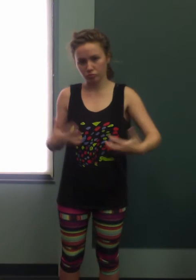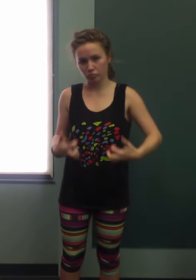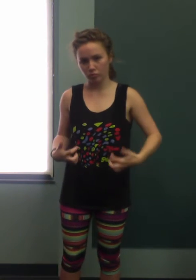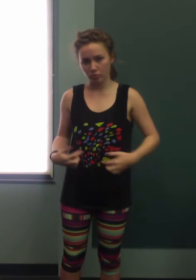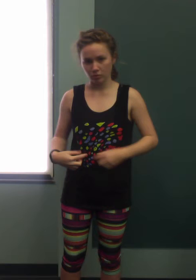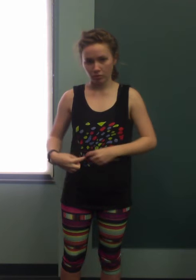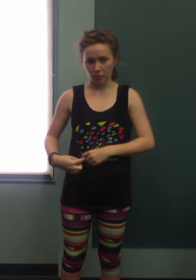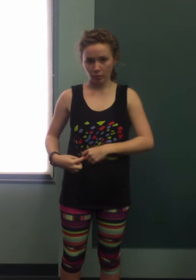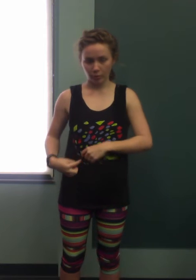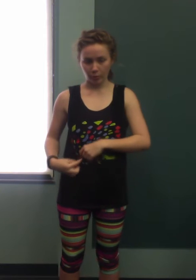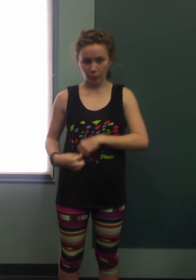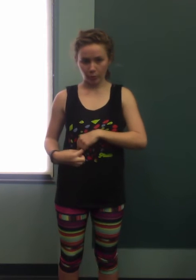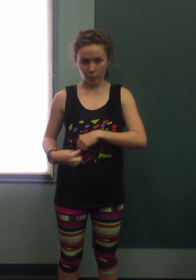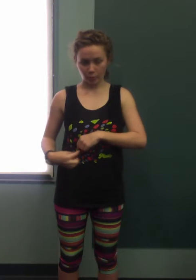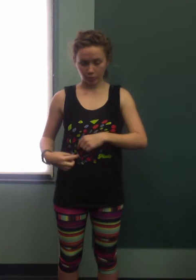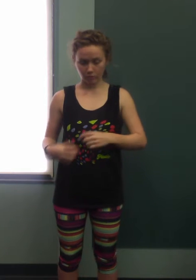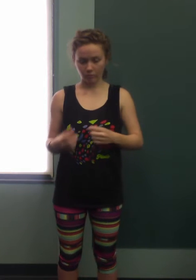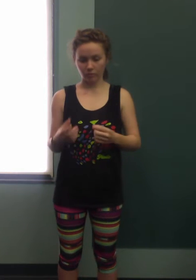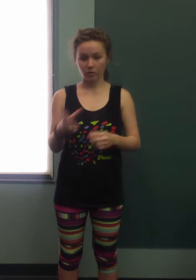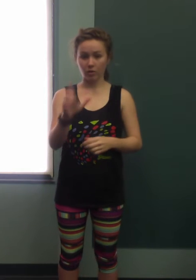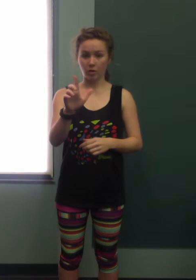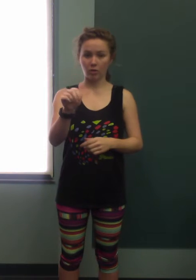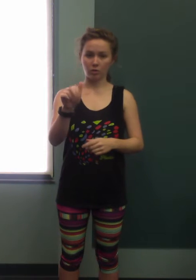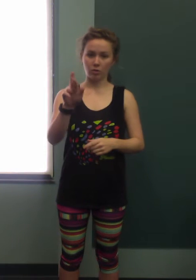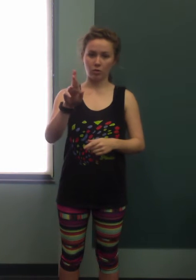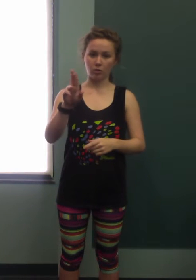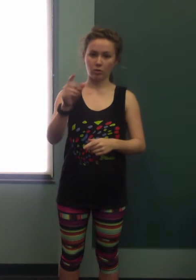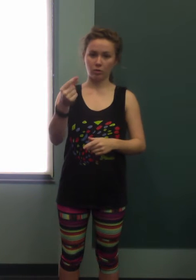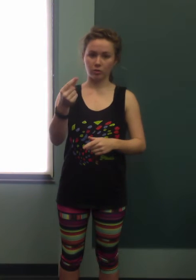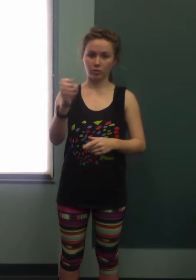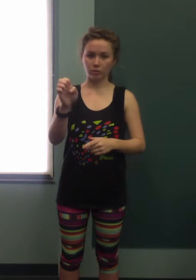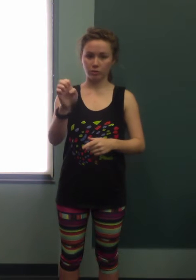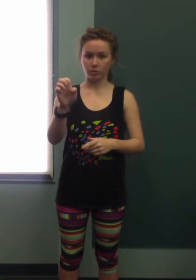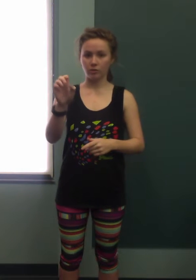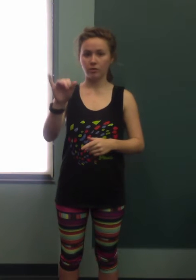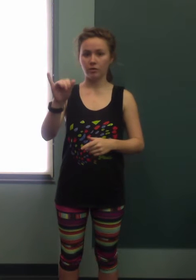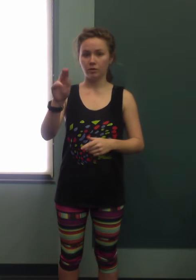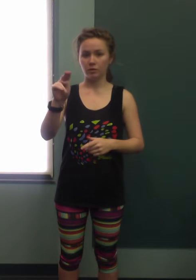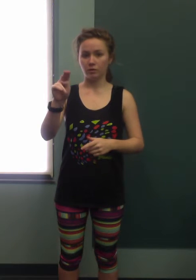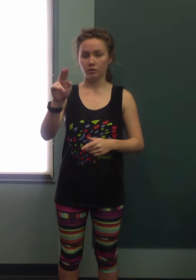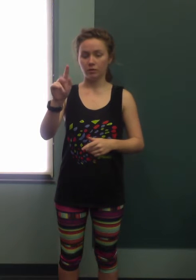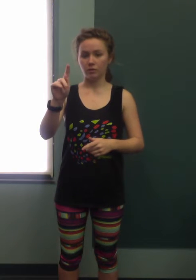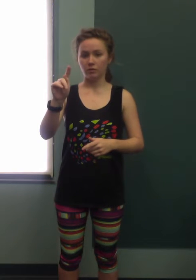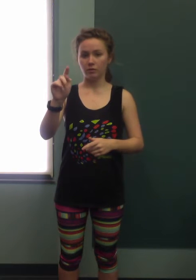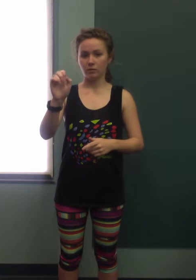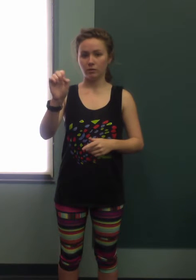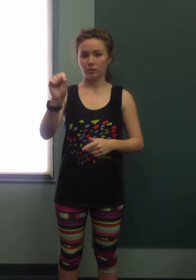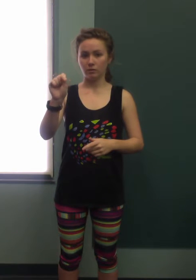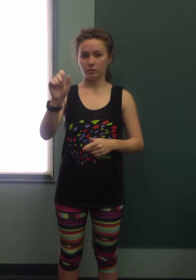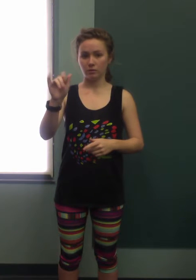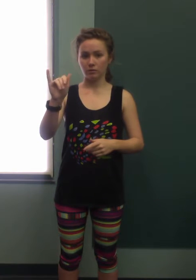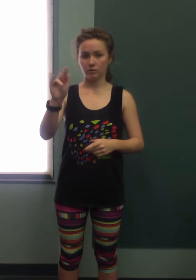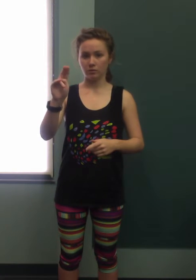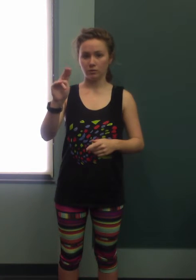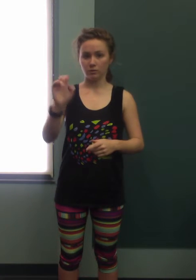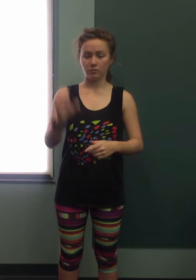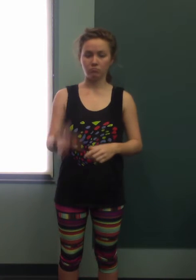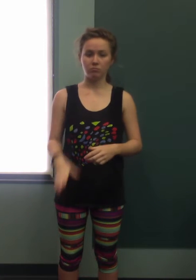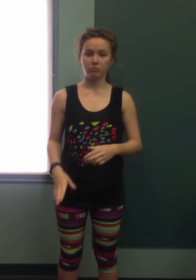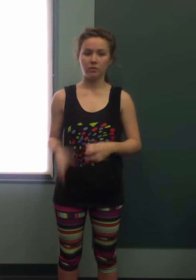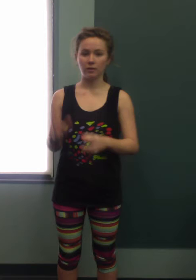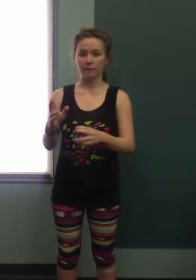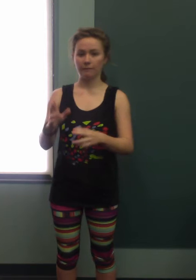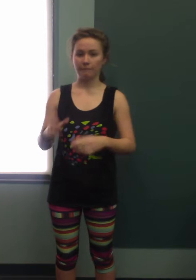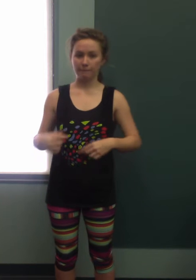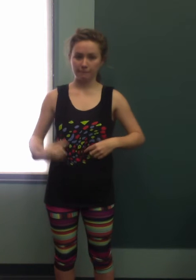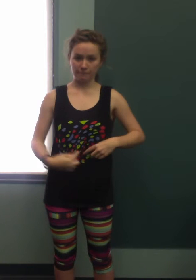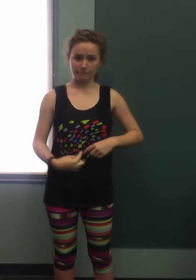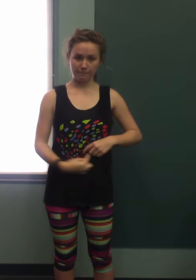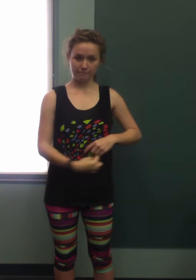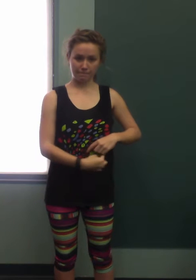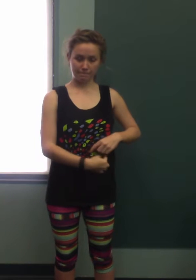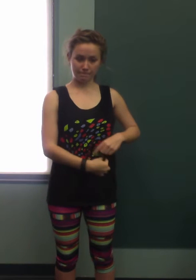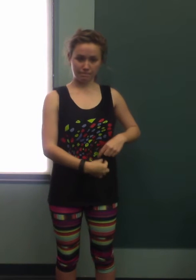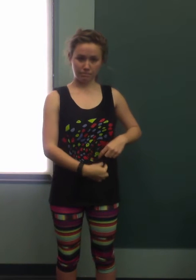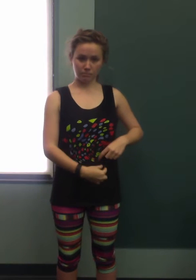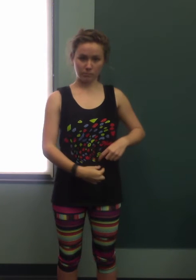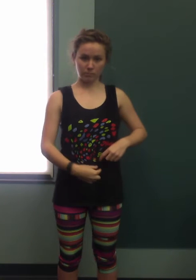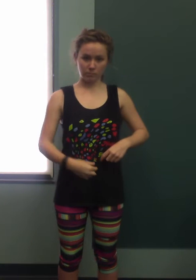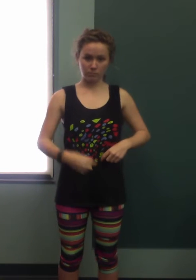move into the large intestine. So what's it do? Well, it's called the colon. It's got 3 different types to it. It's got the ascending, transverse, and descending colon.